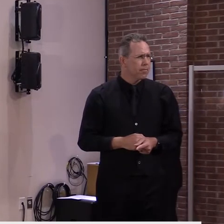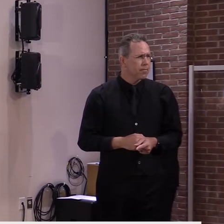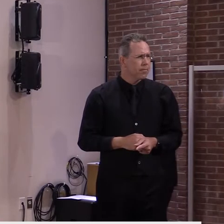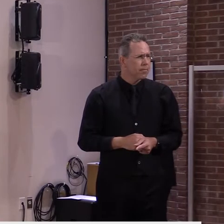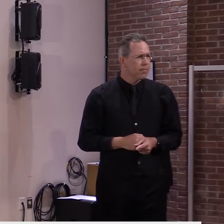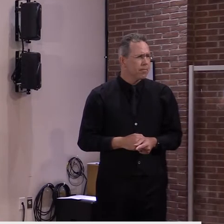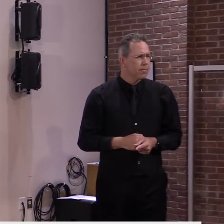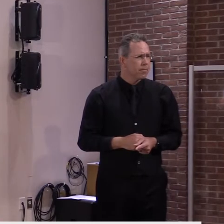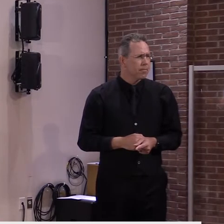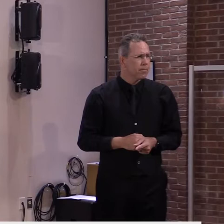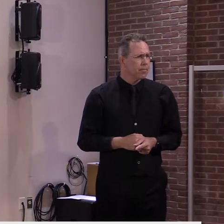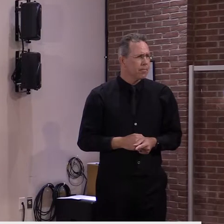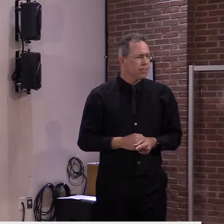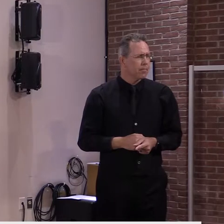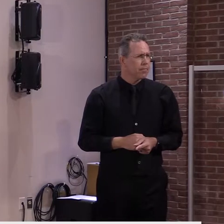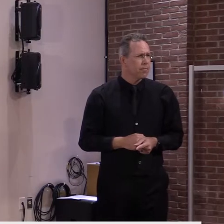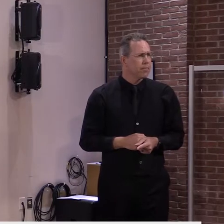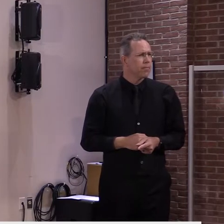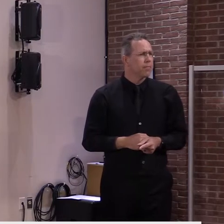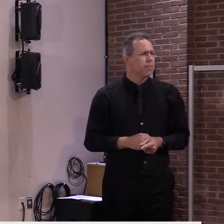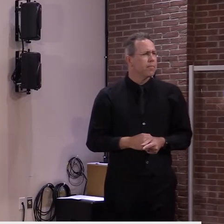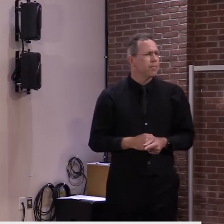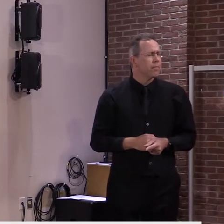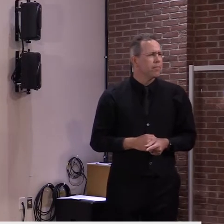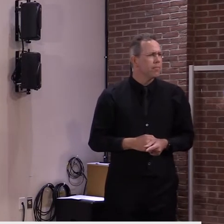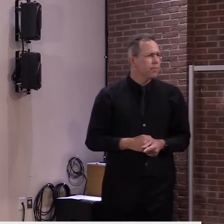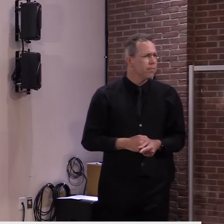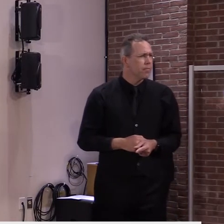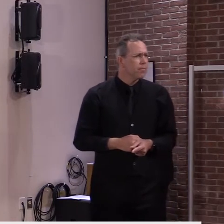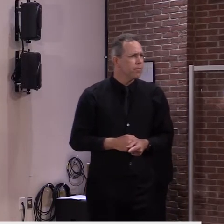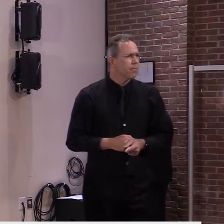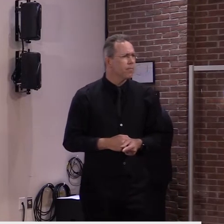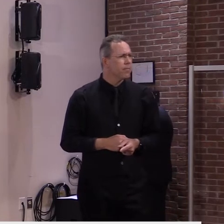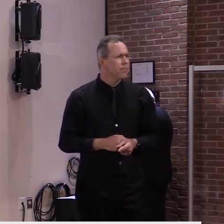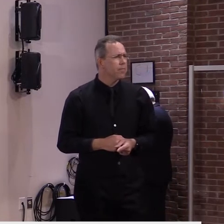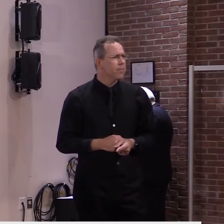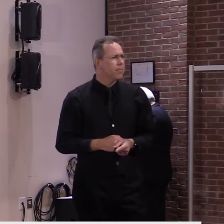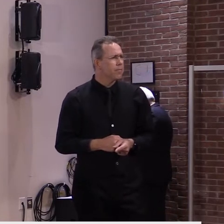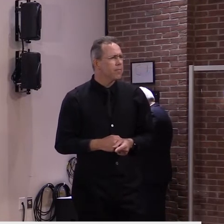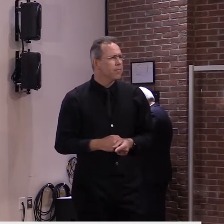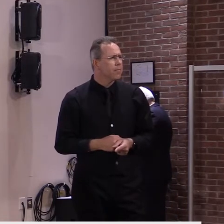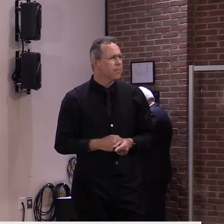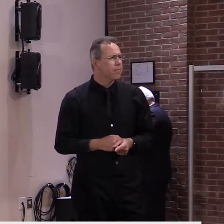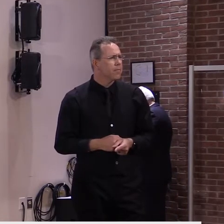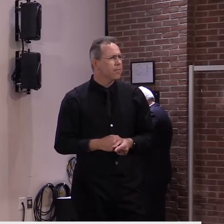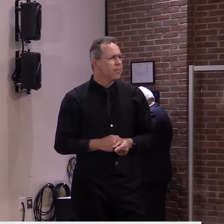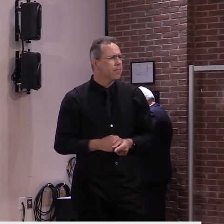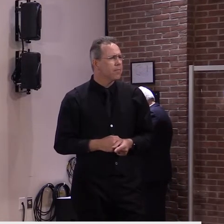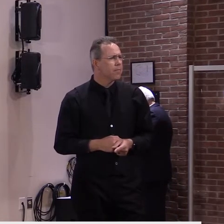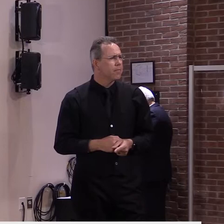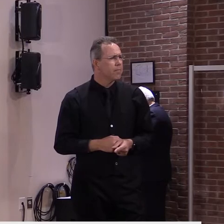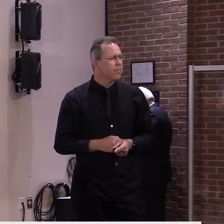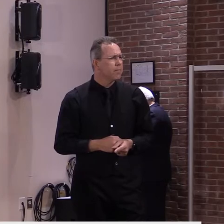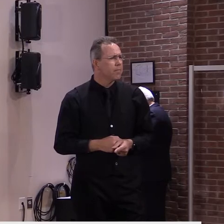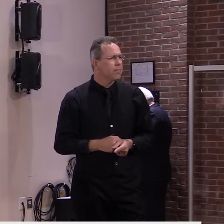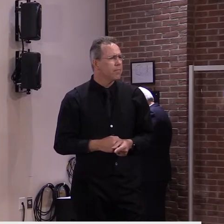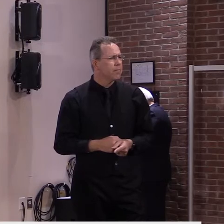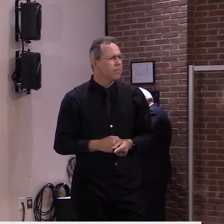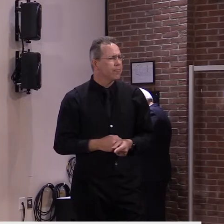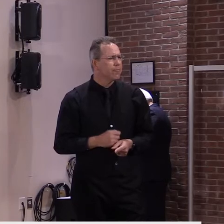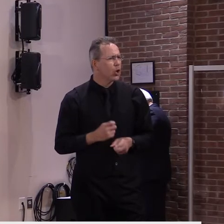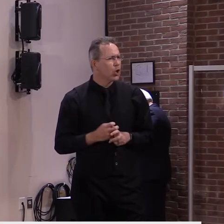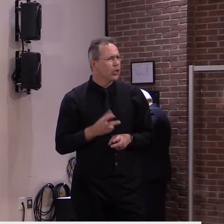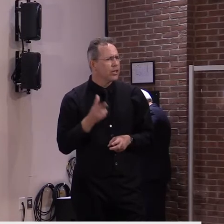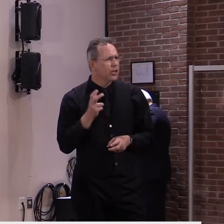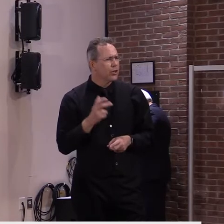CUDs, and the second round's coming up. The question I have for you is, has